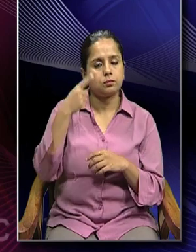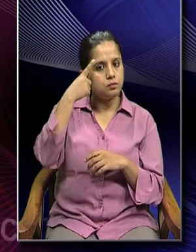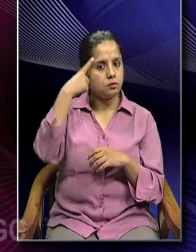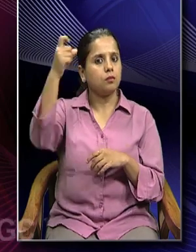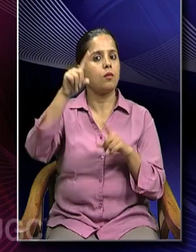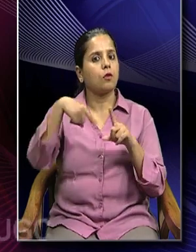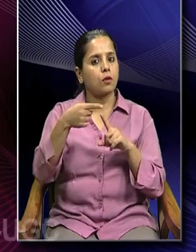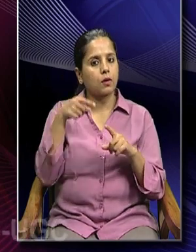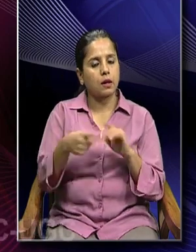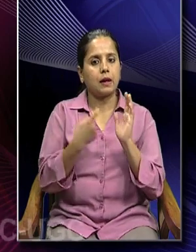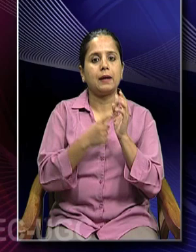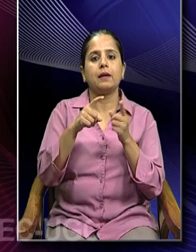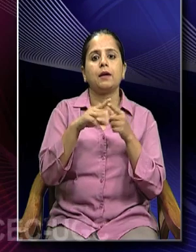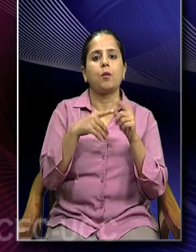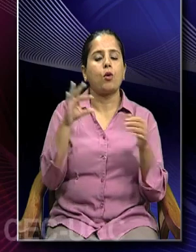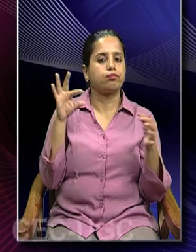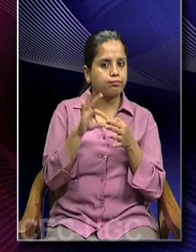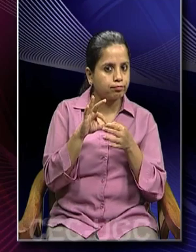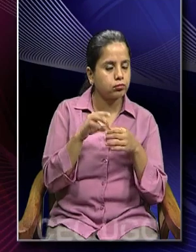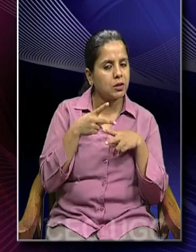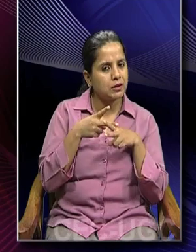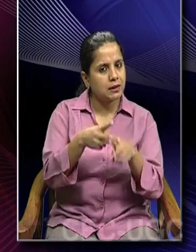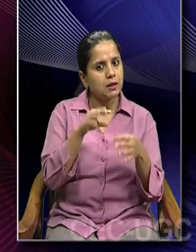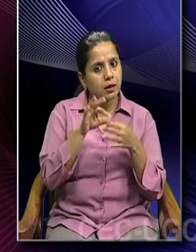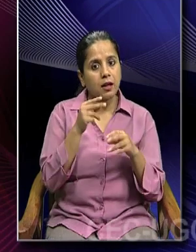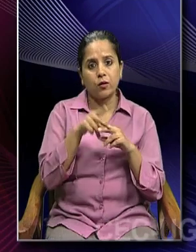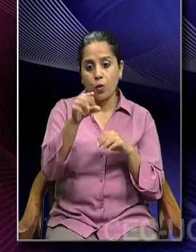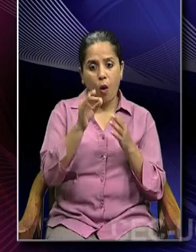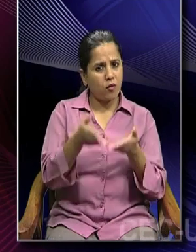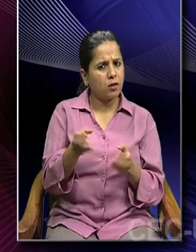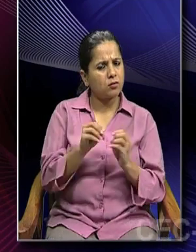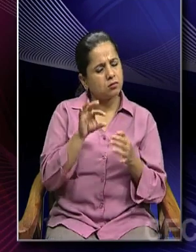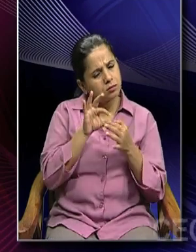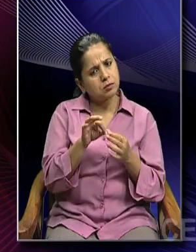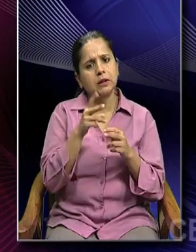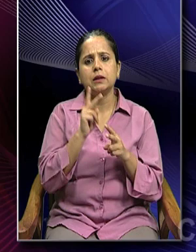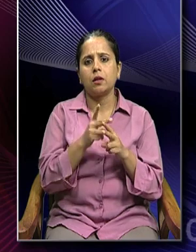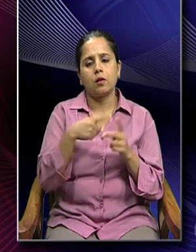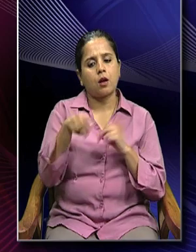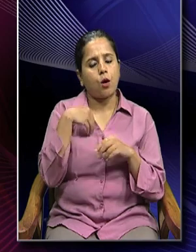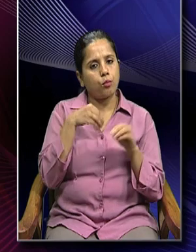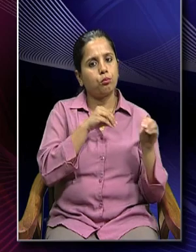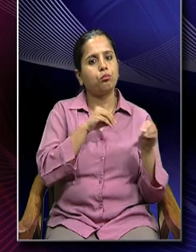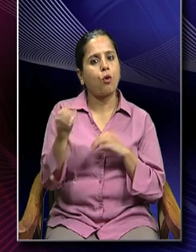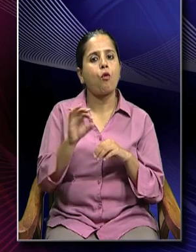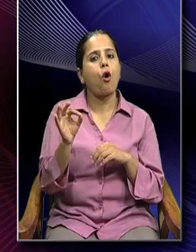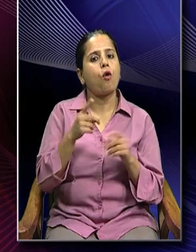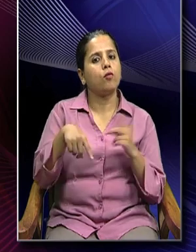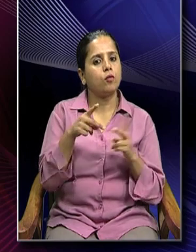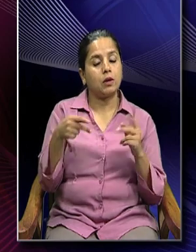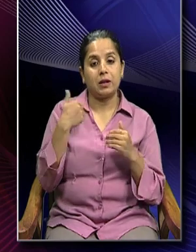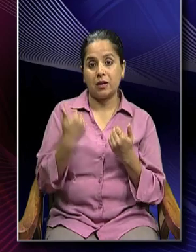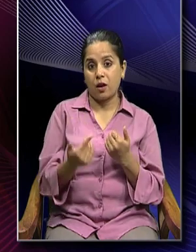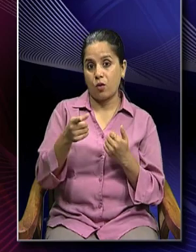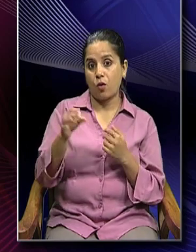the remote connectivity, staying connected even if you are not in the office. So, we have actually moved out of the office, and beyond